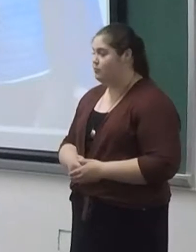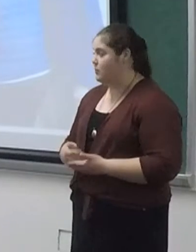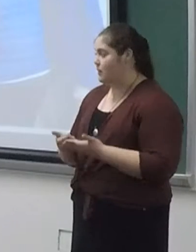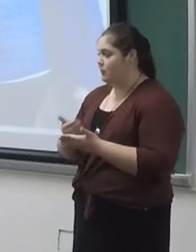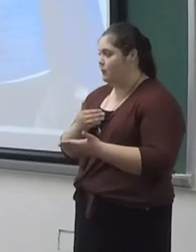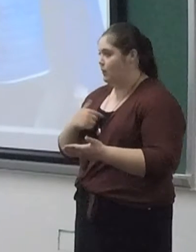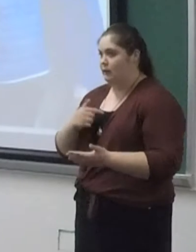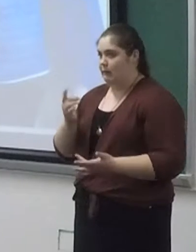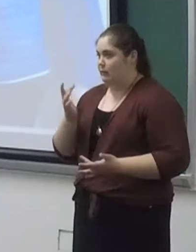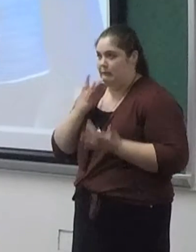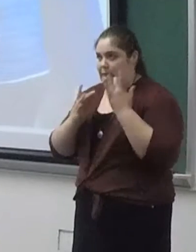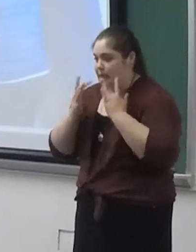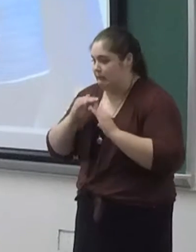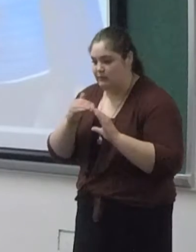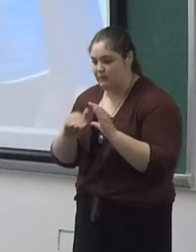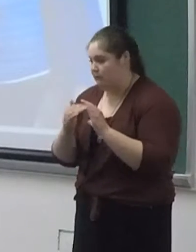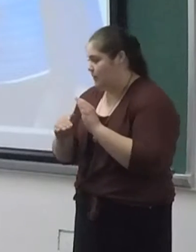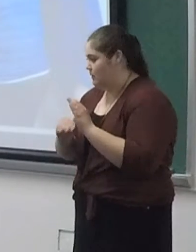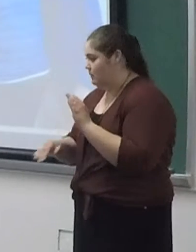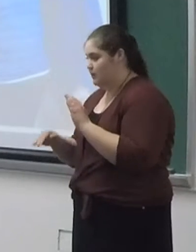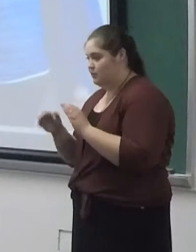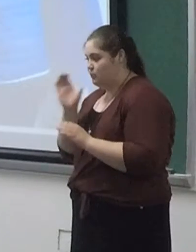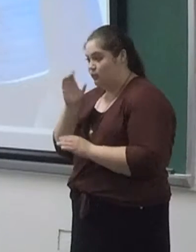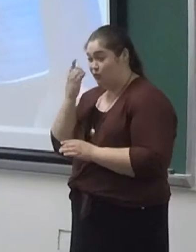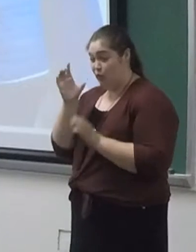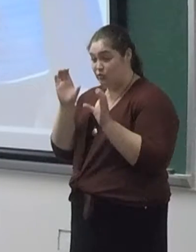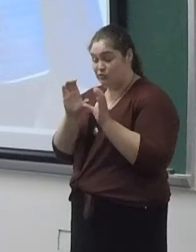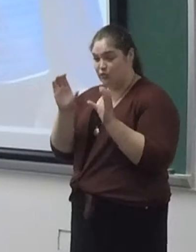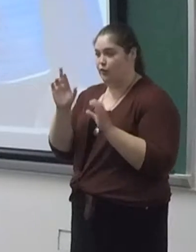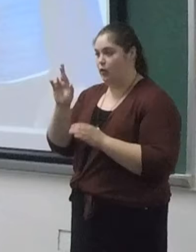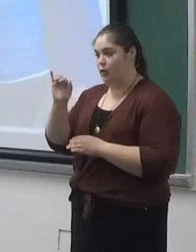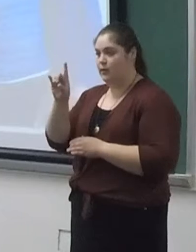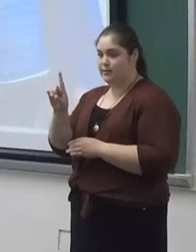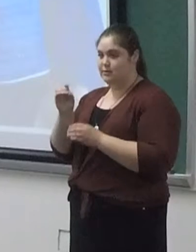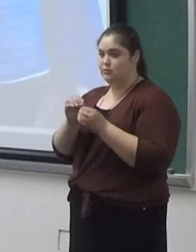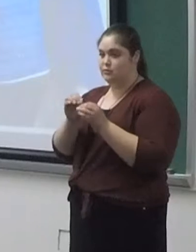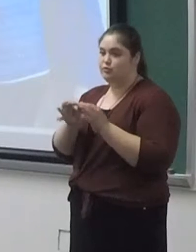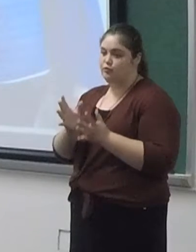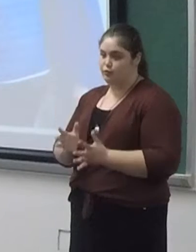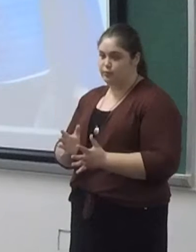I was feverishly emailing every certified R&D member